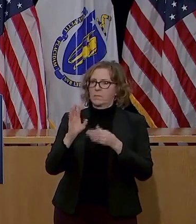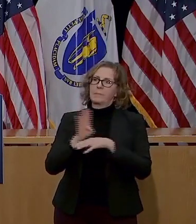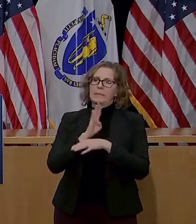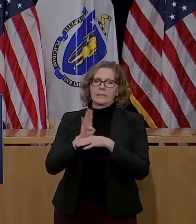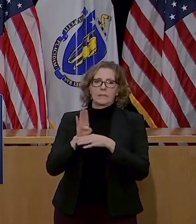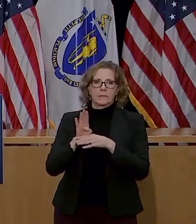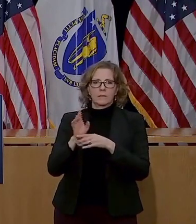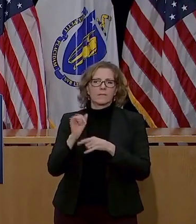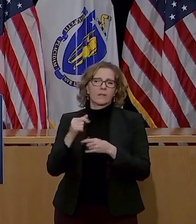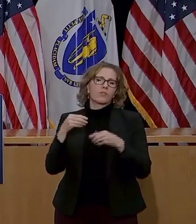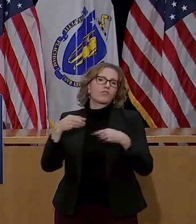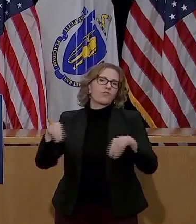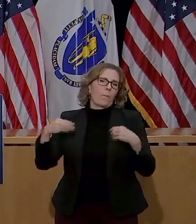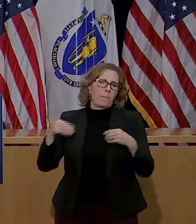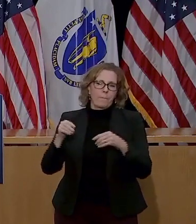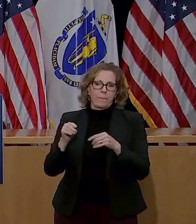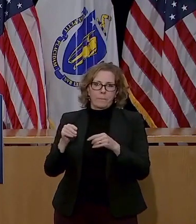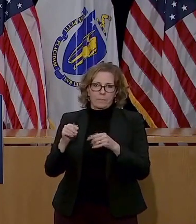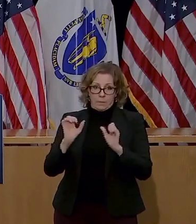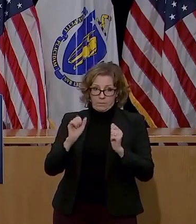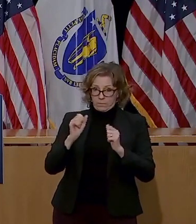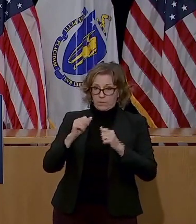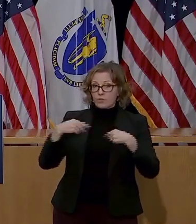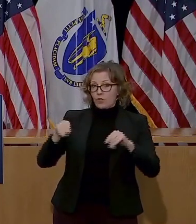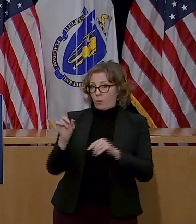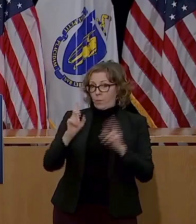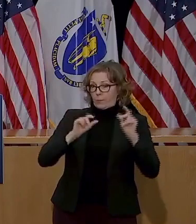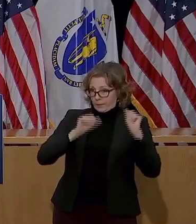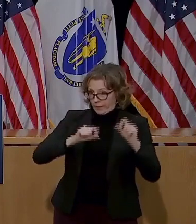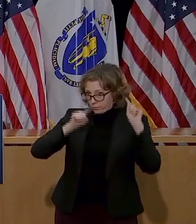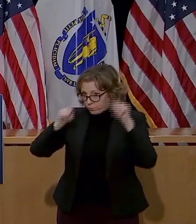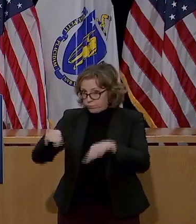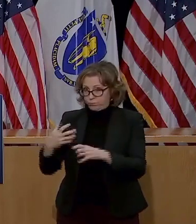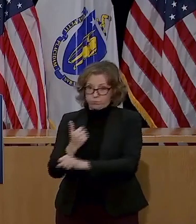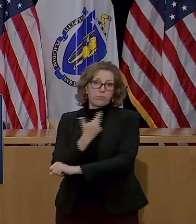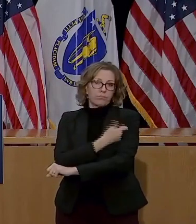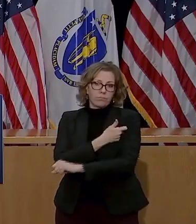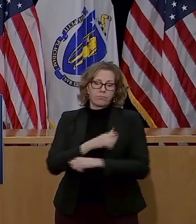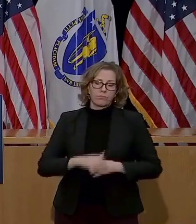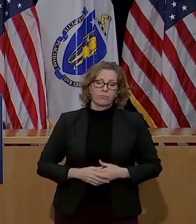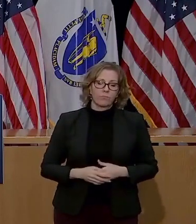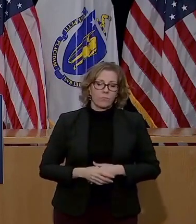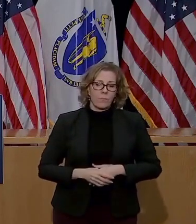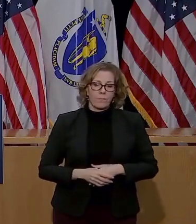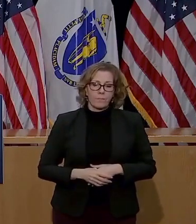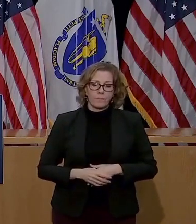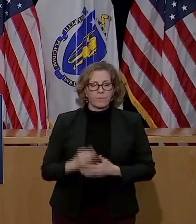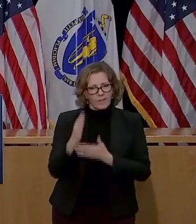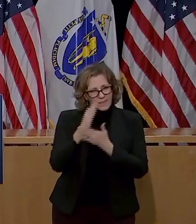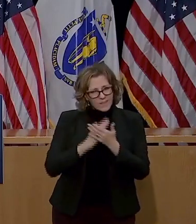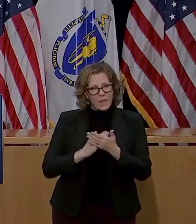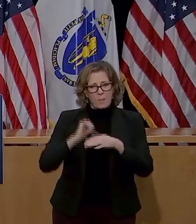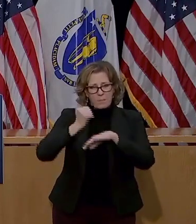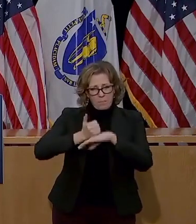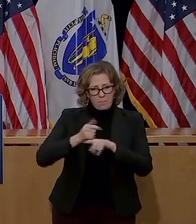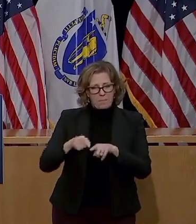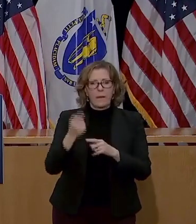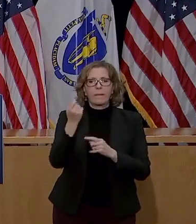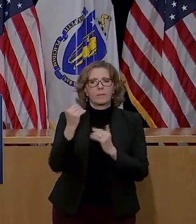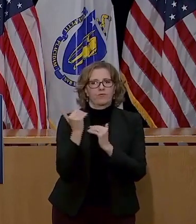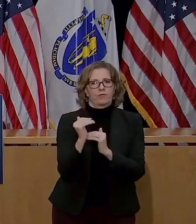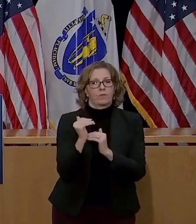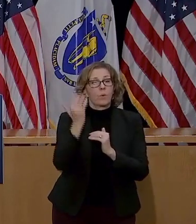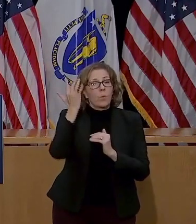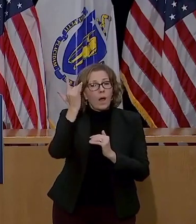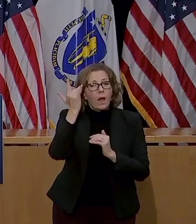to create more equitable access to all communities. Some of the sites are restricted because they're smaller